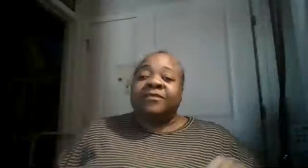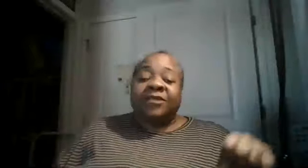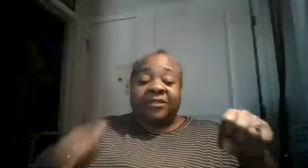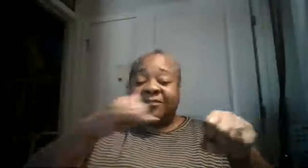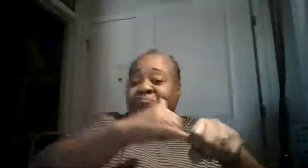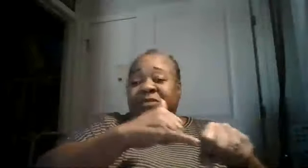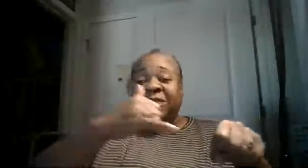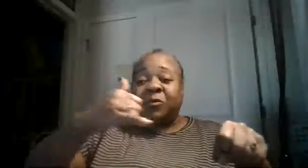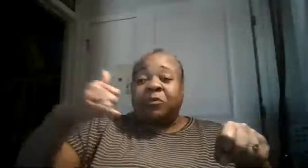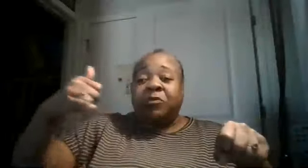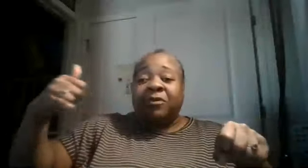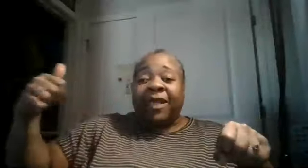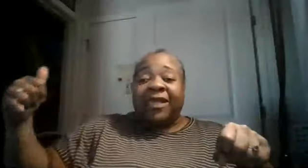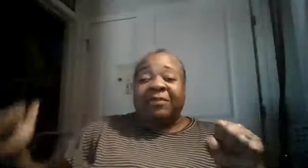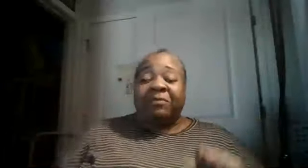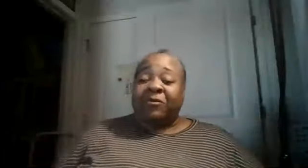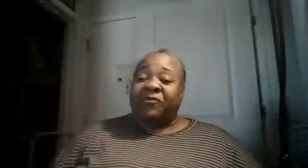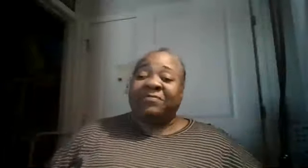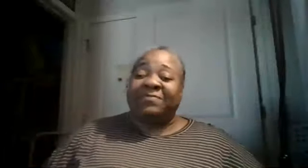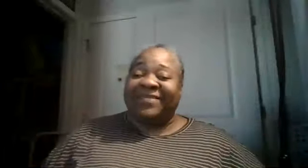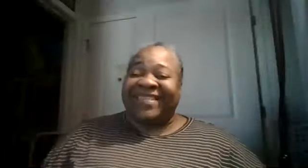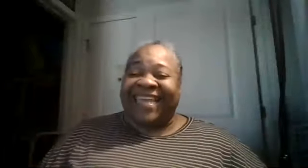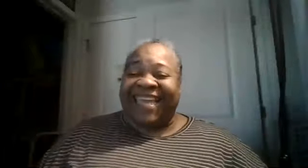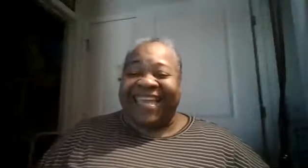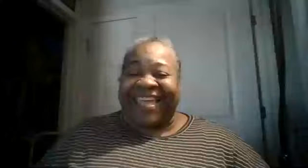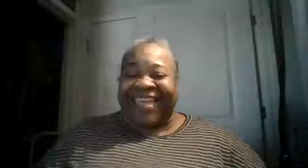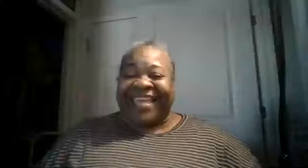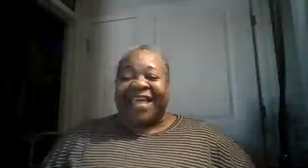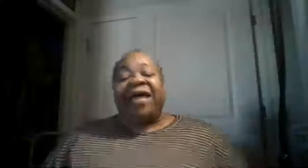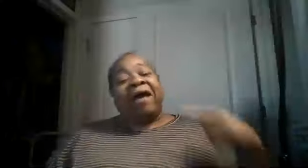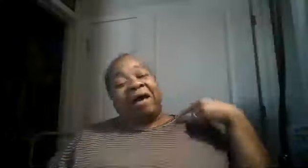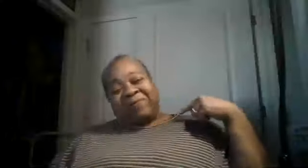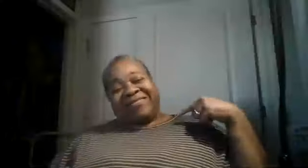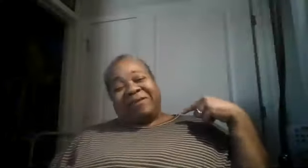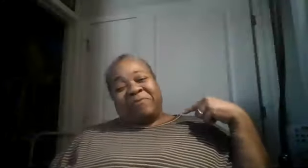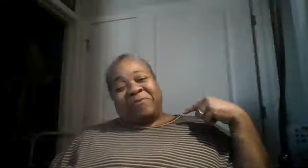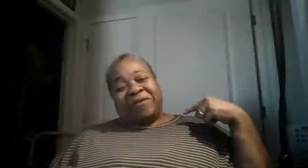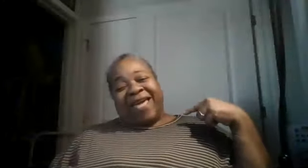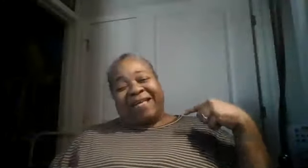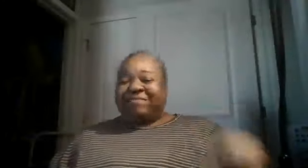You just center pull and keep it moving. I'm a center pull gal.